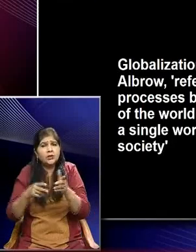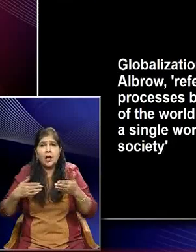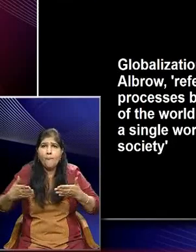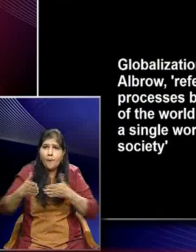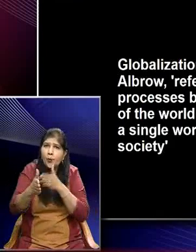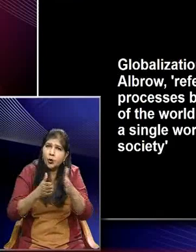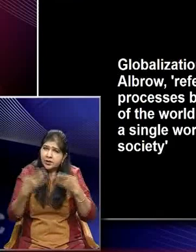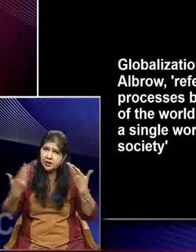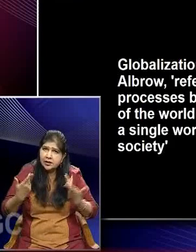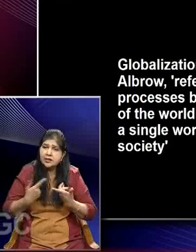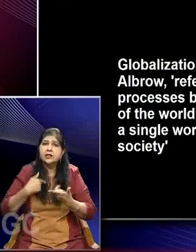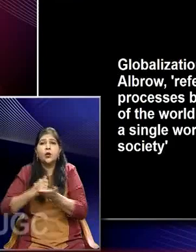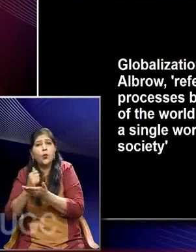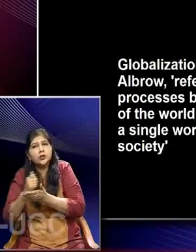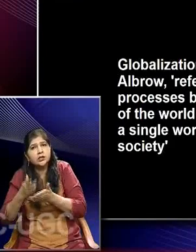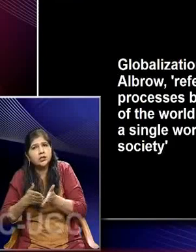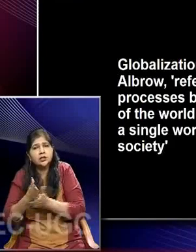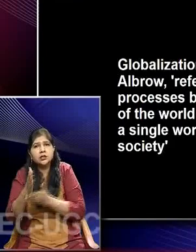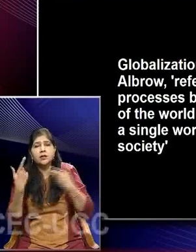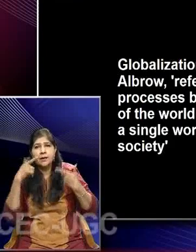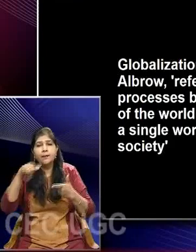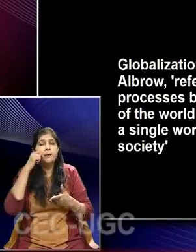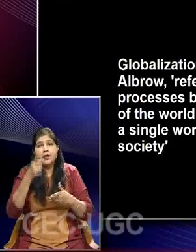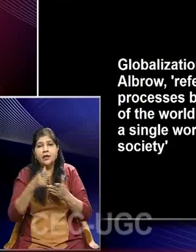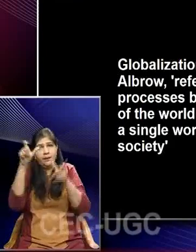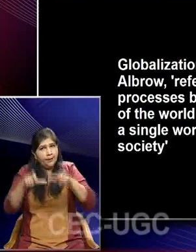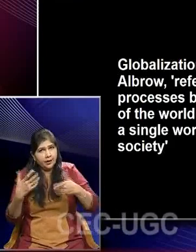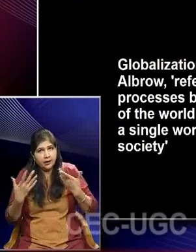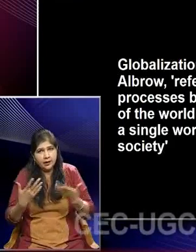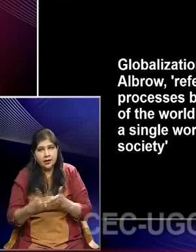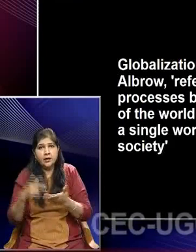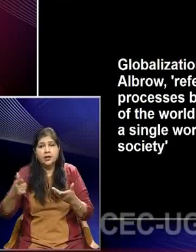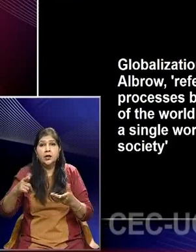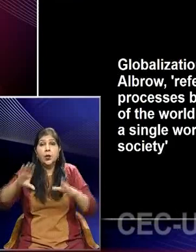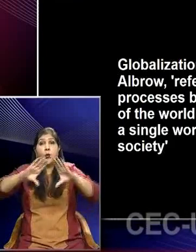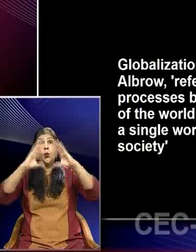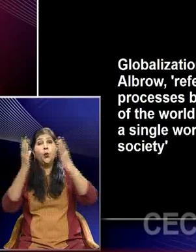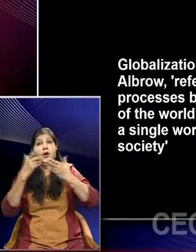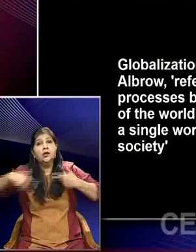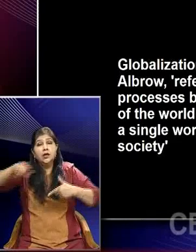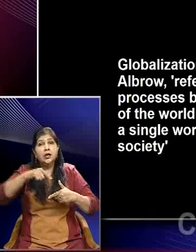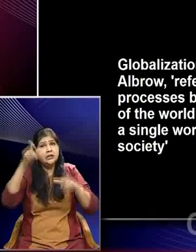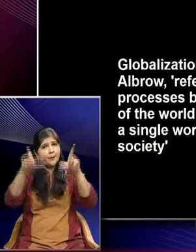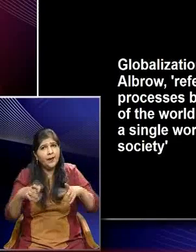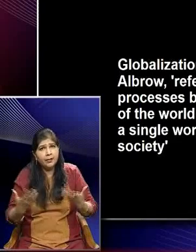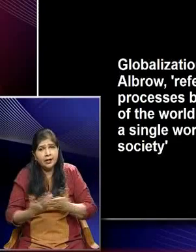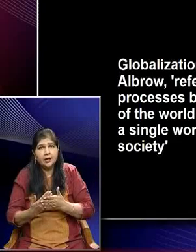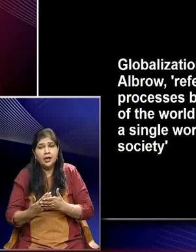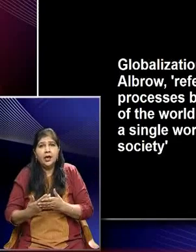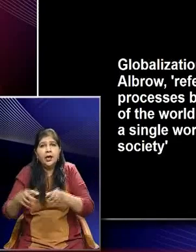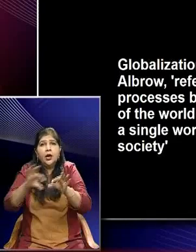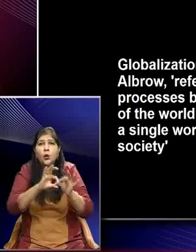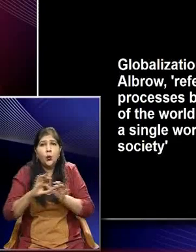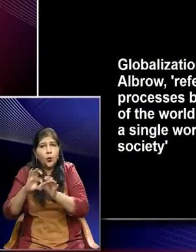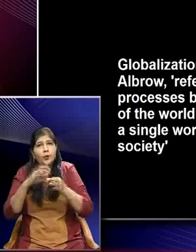processes by which the peoples of the world are